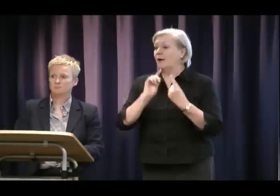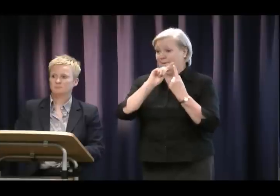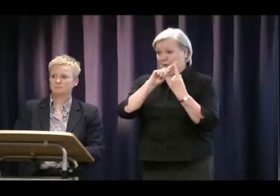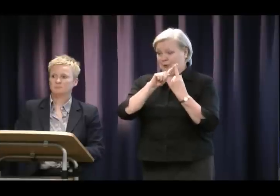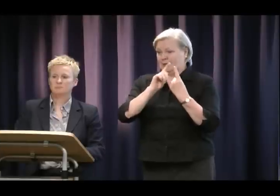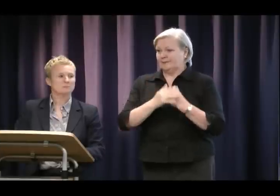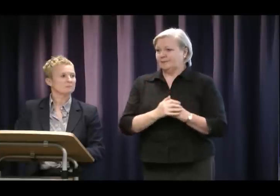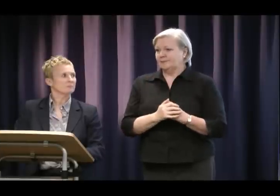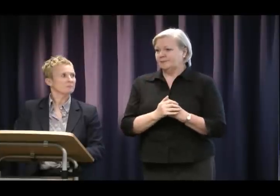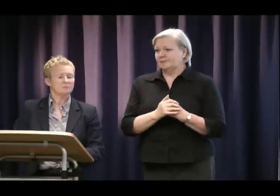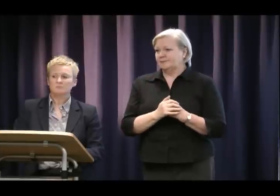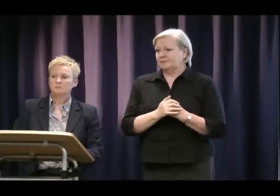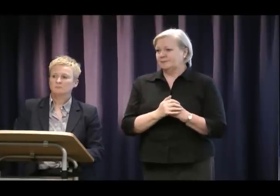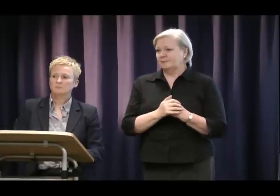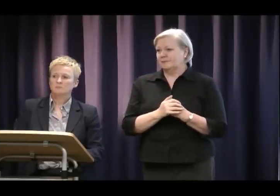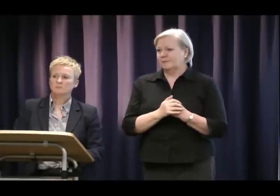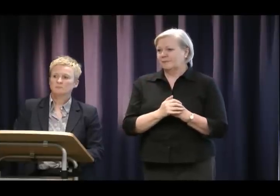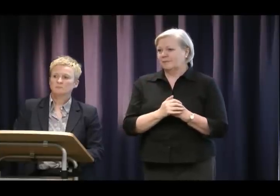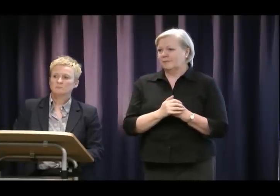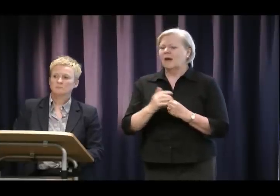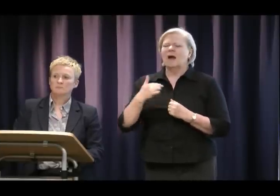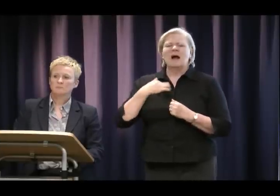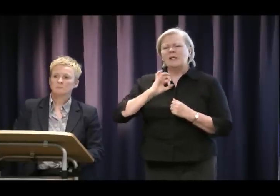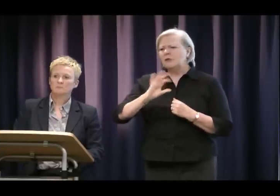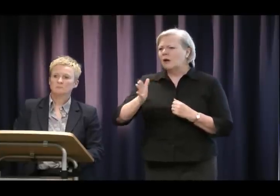So the first one is,